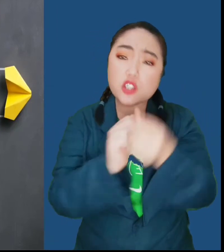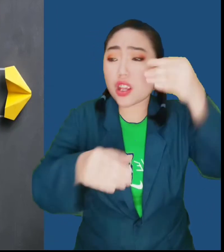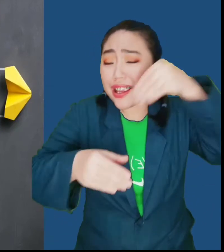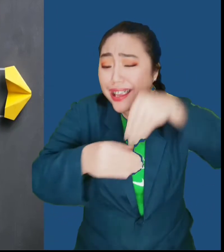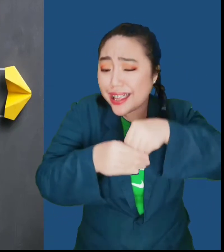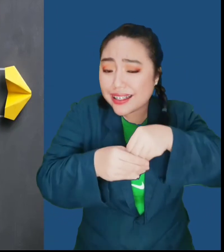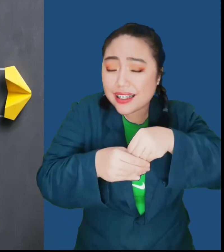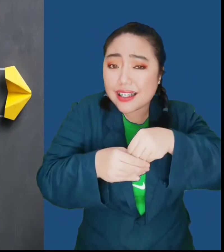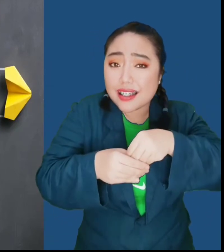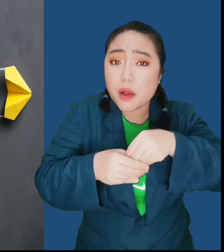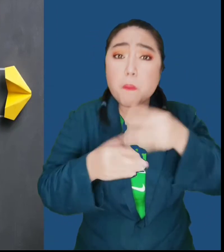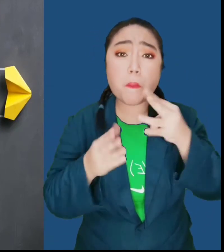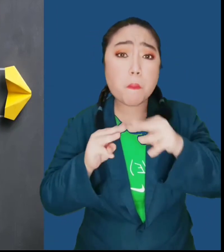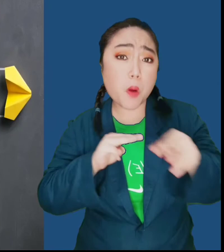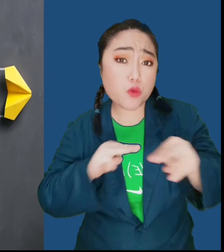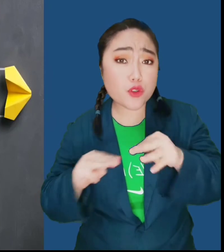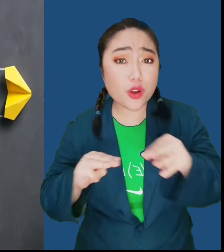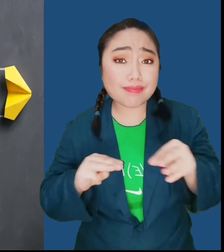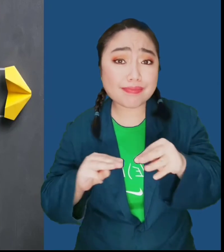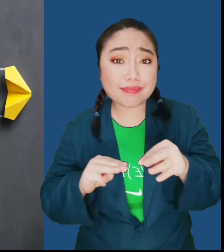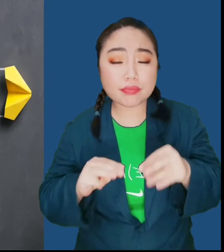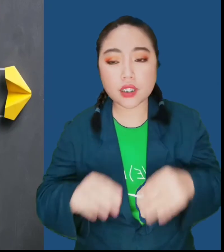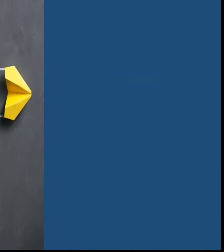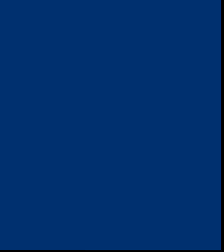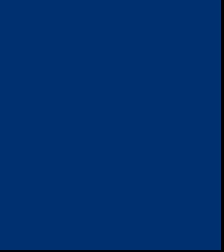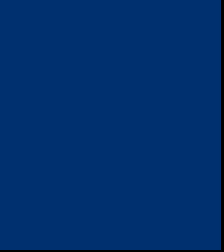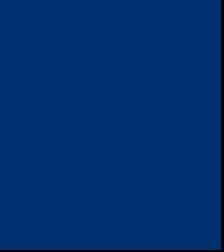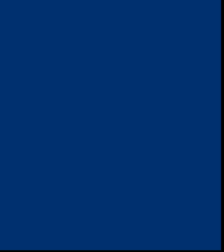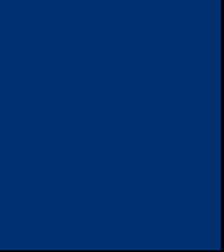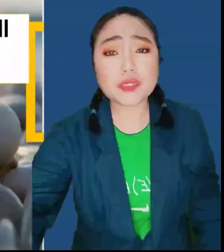changes in motion.